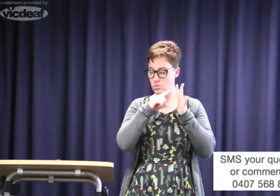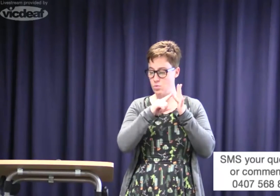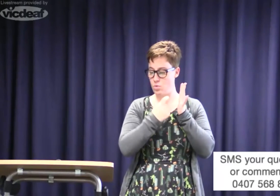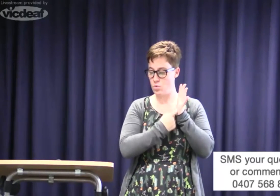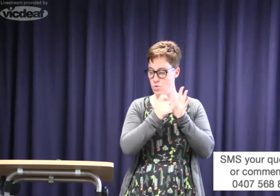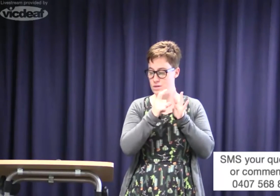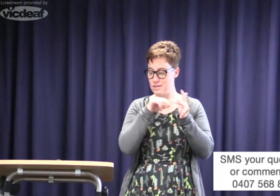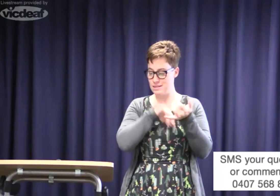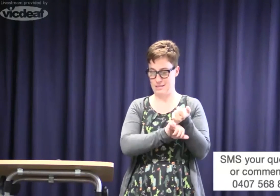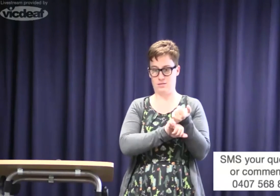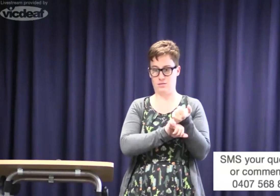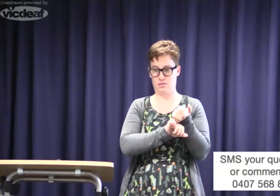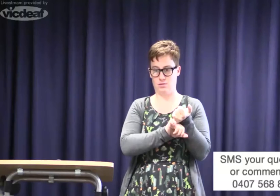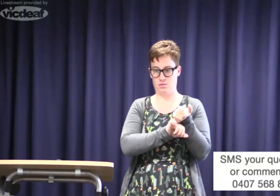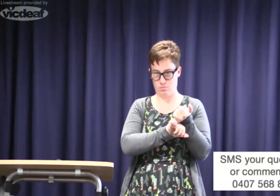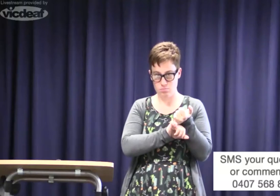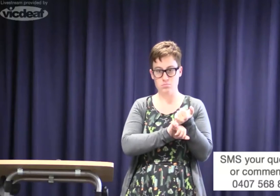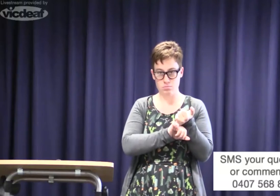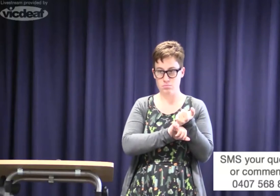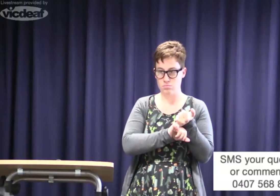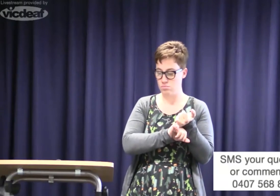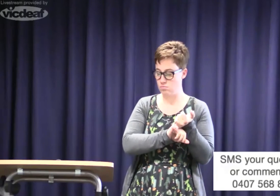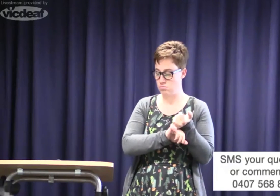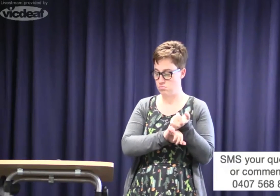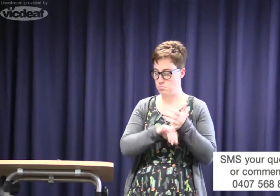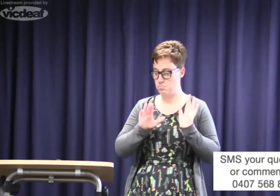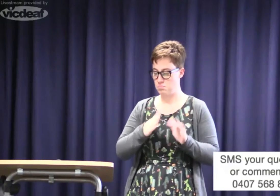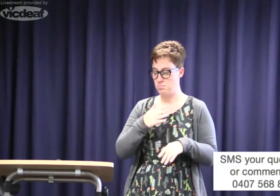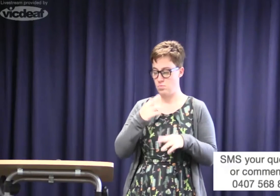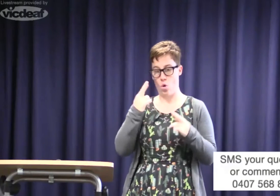with any questions is Anne Scordis.